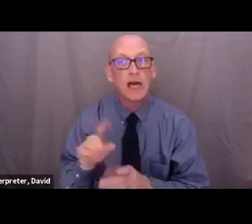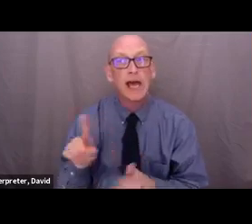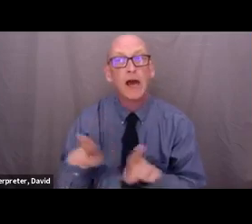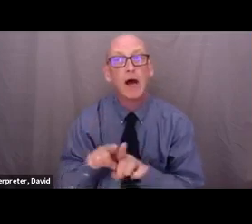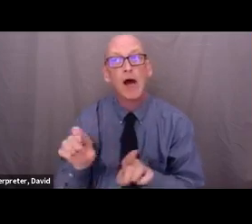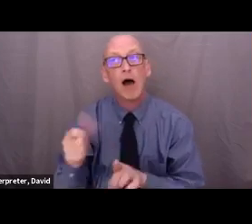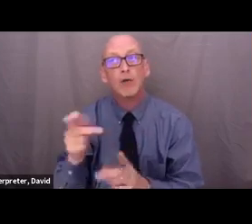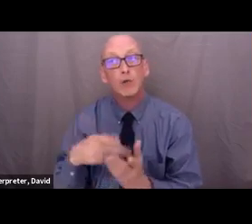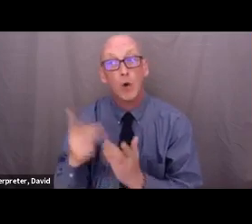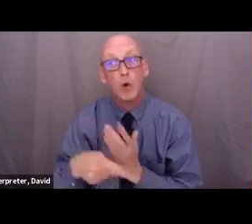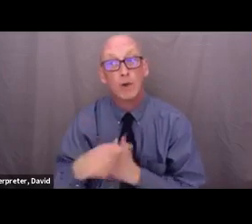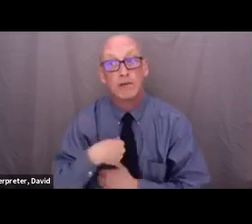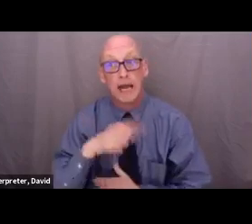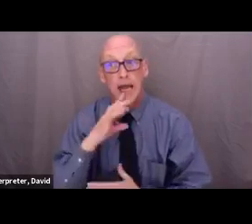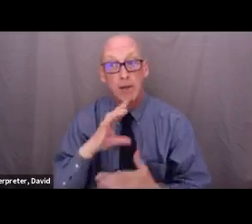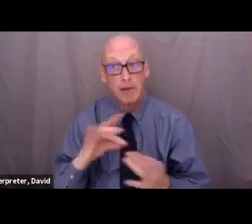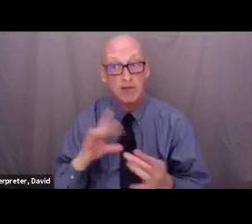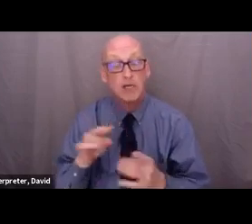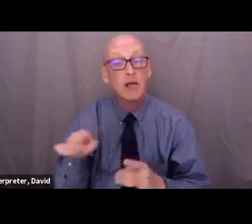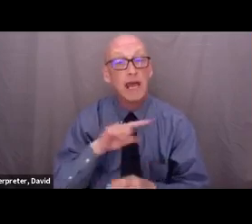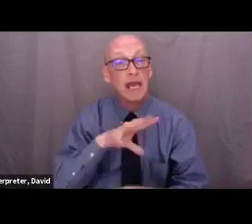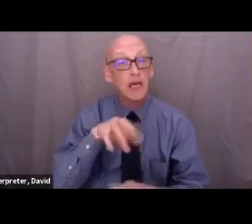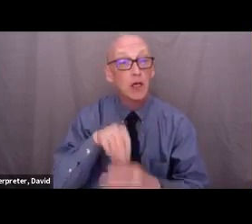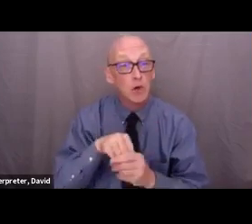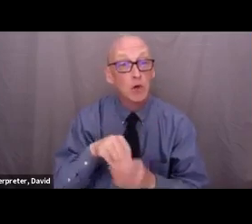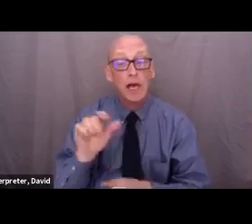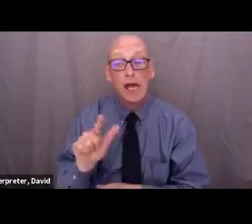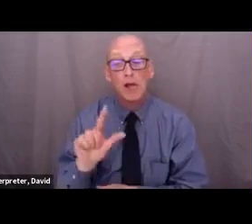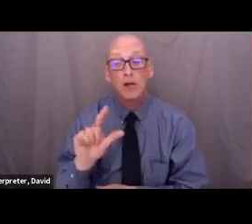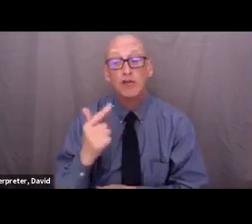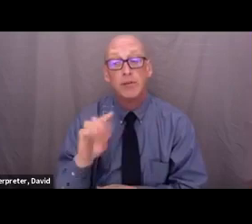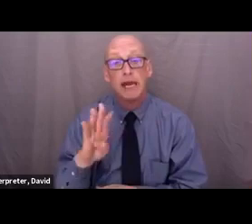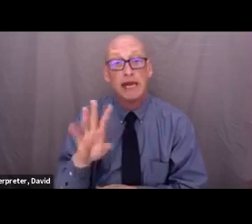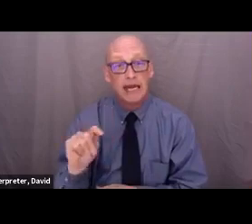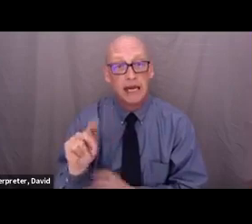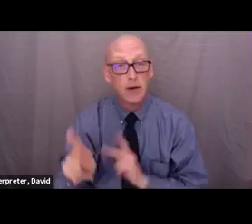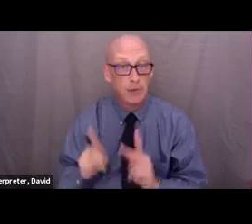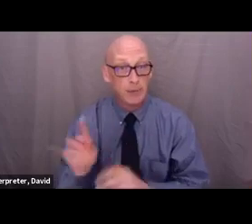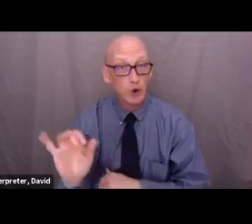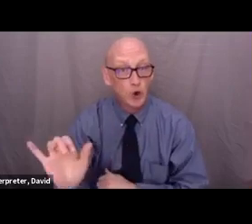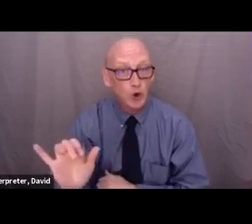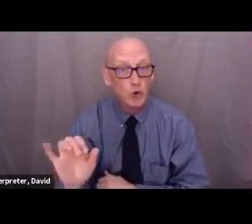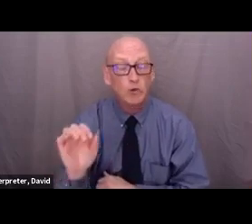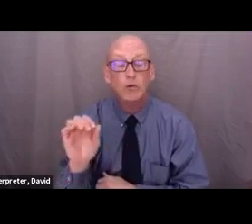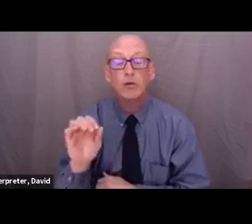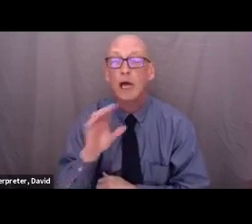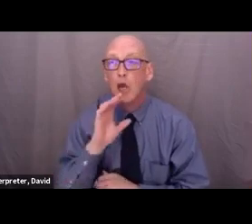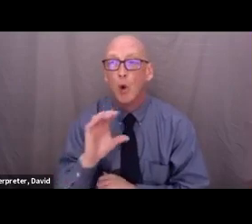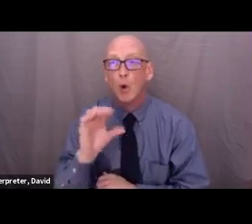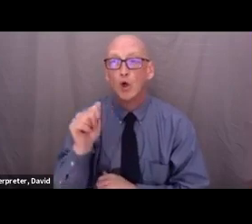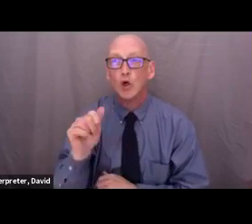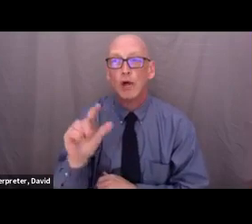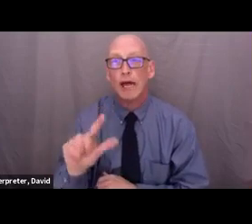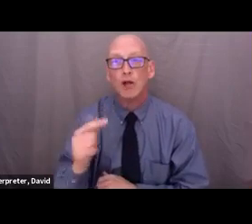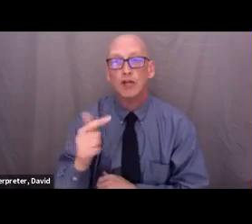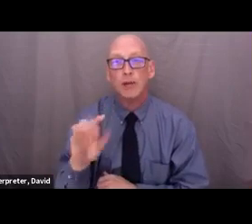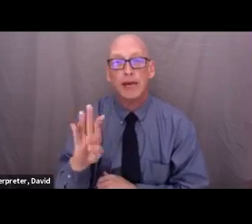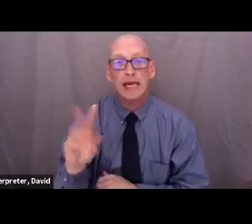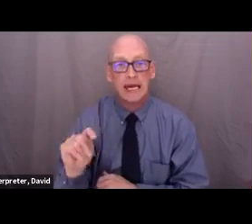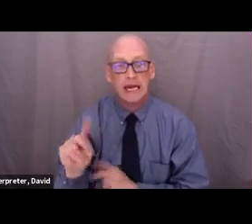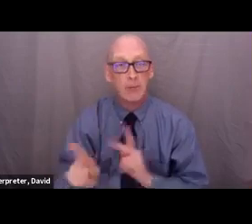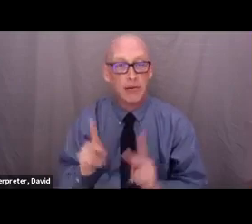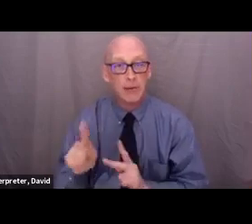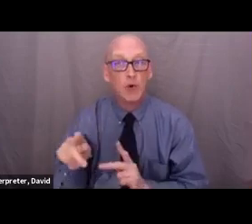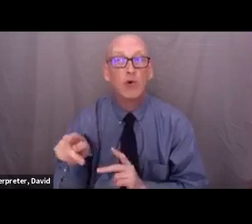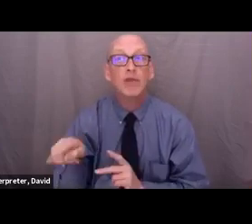are inclusive for LGBT people. And we want to make sure that our elderly LGBT folks are seeking the necessary help